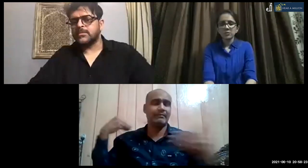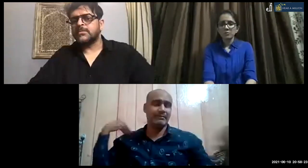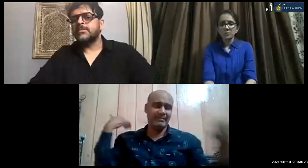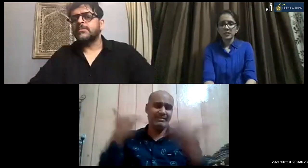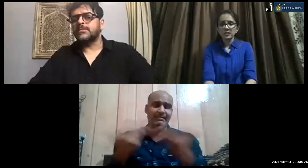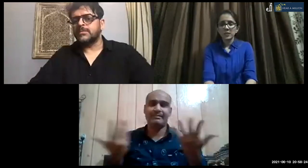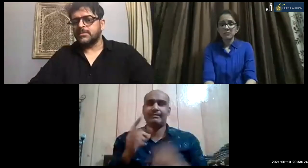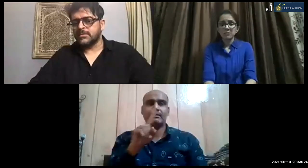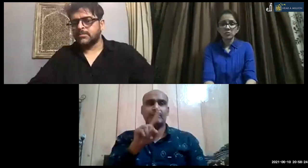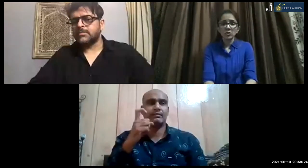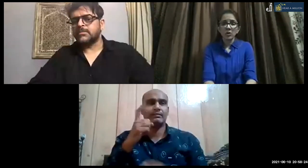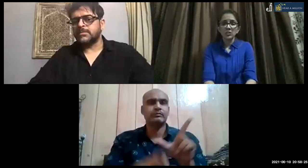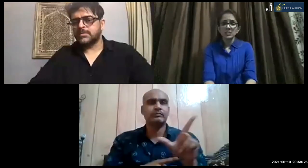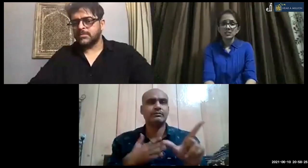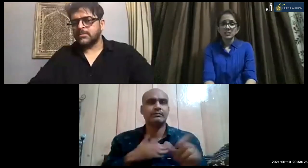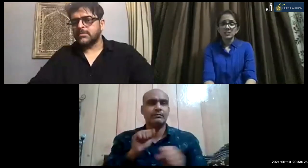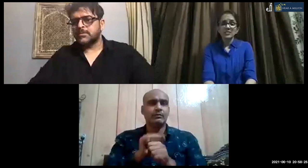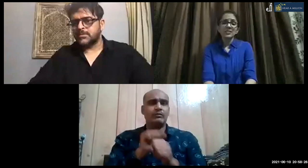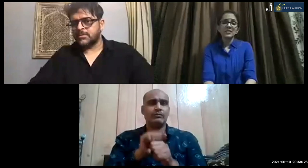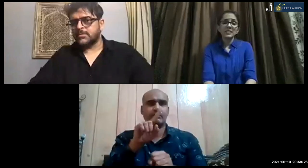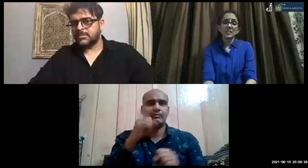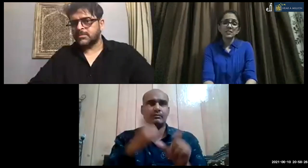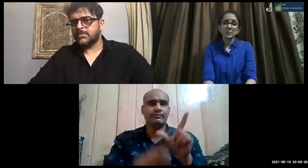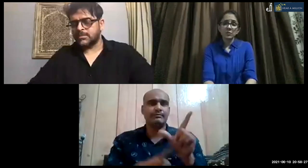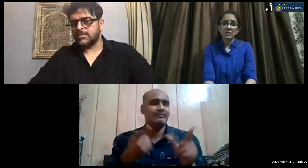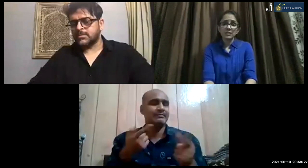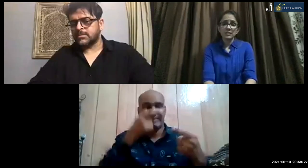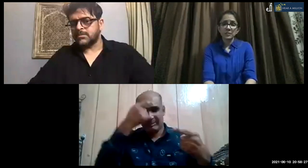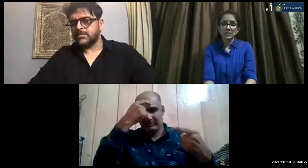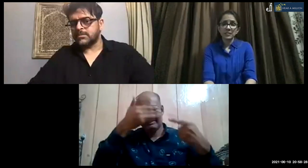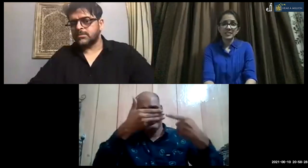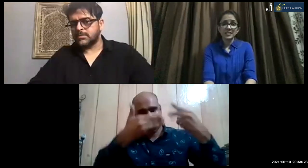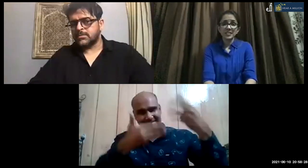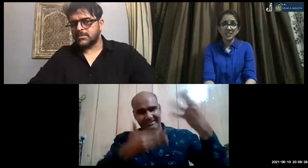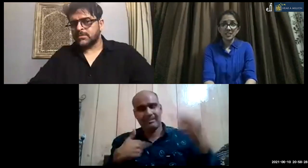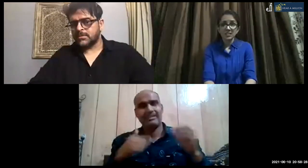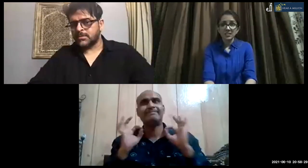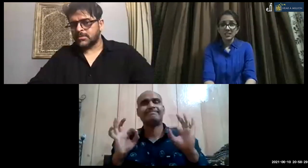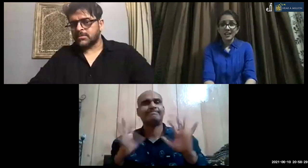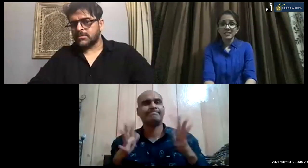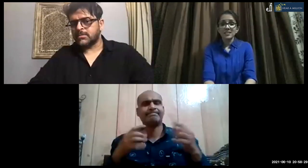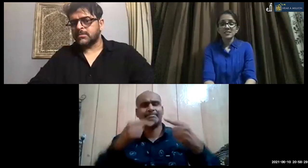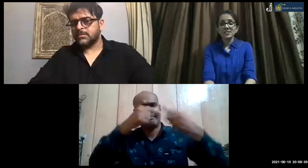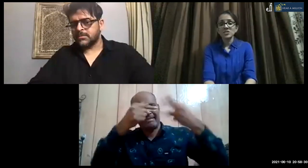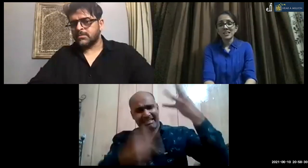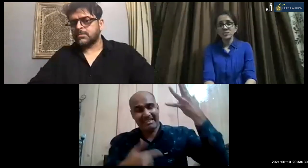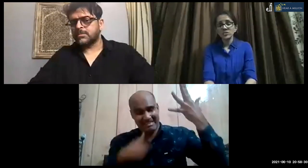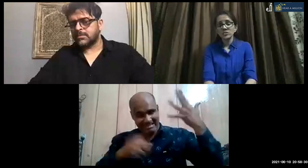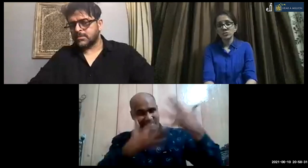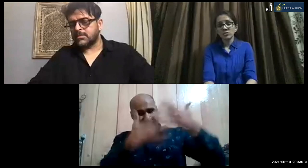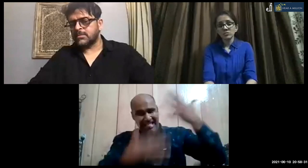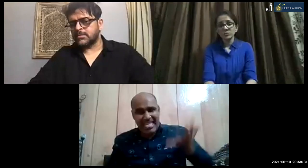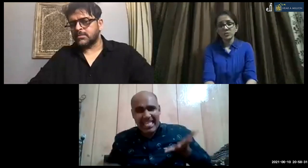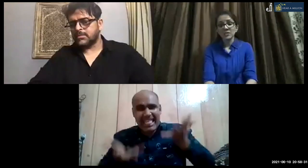same for me as well, for so long. For 17 years I've been working in this field, 17 years, and there are such